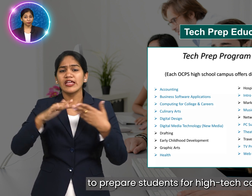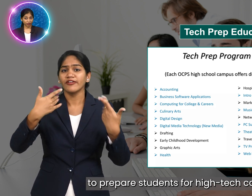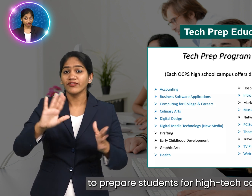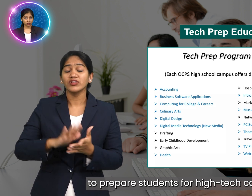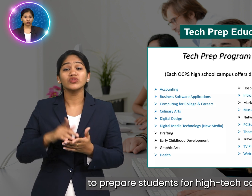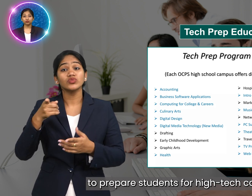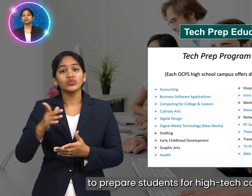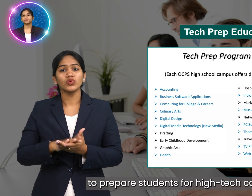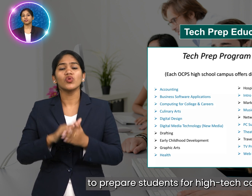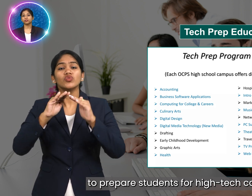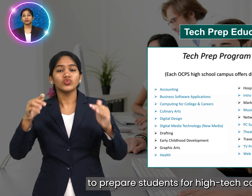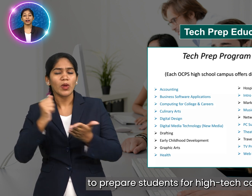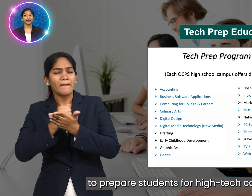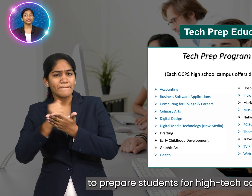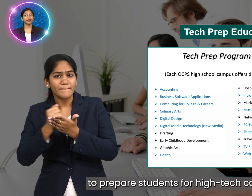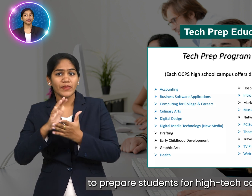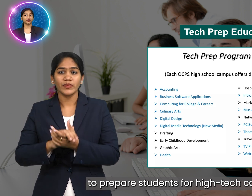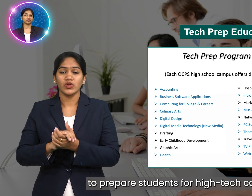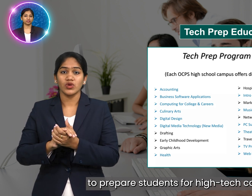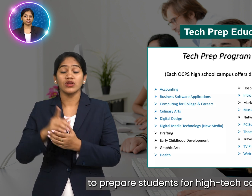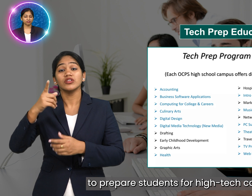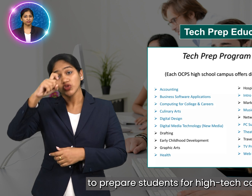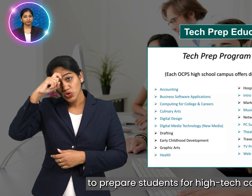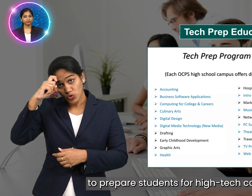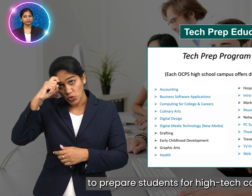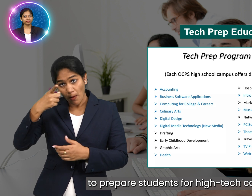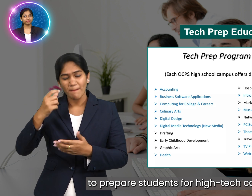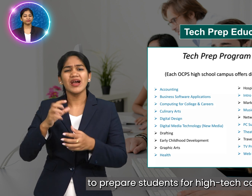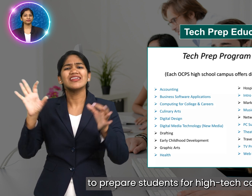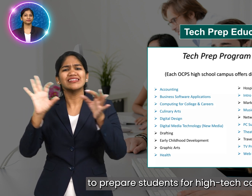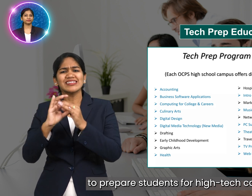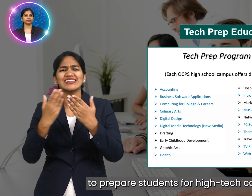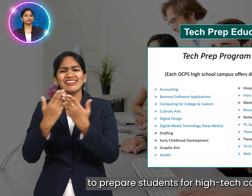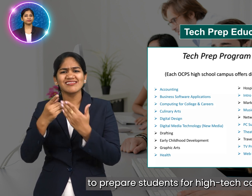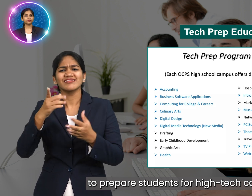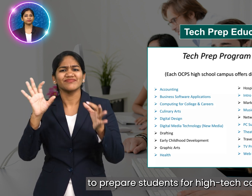to prepare students for high-tech careers.